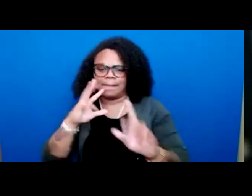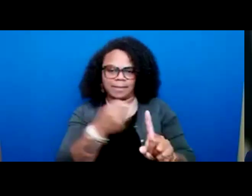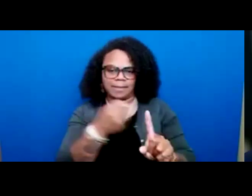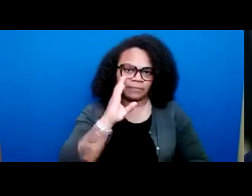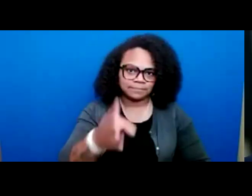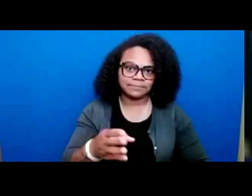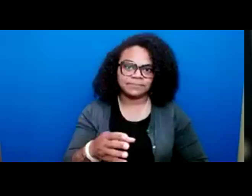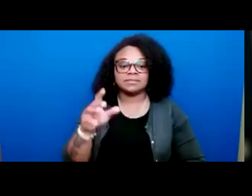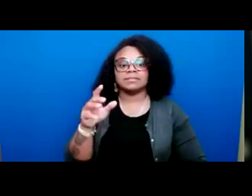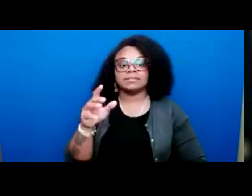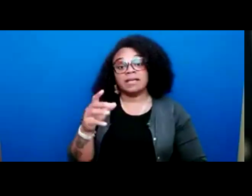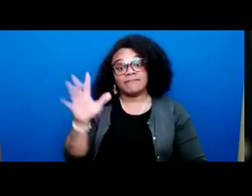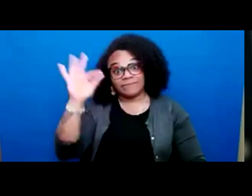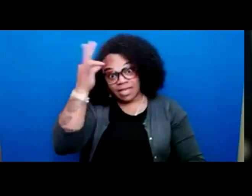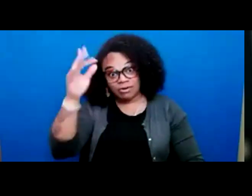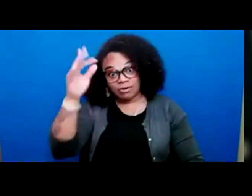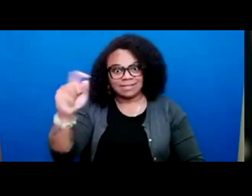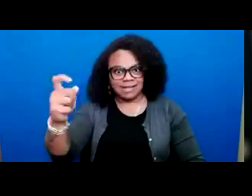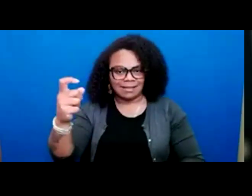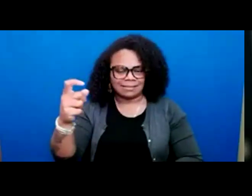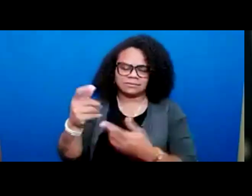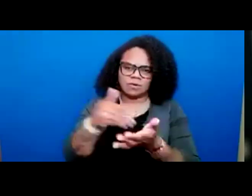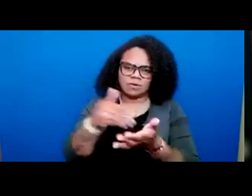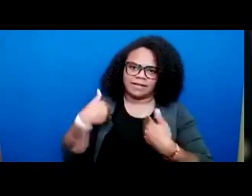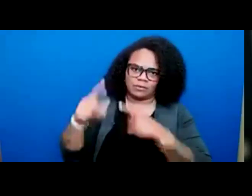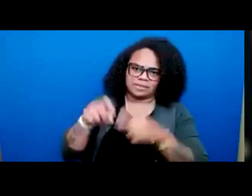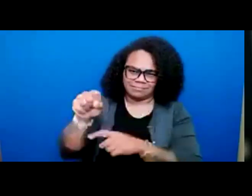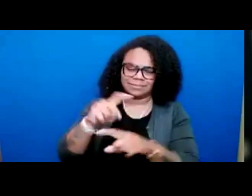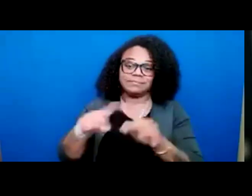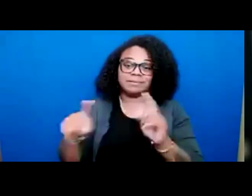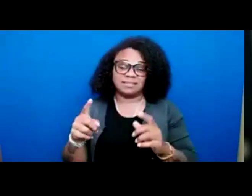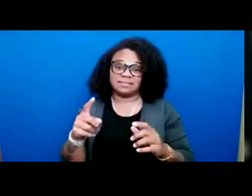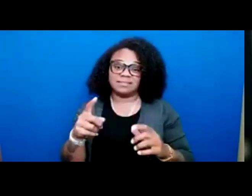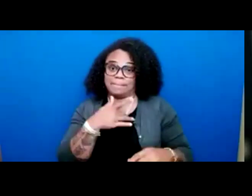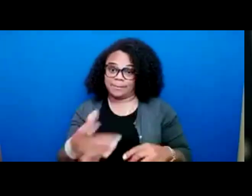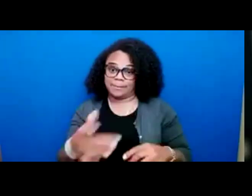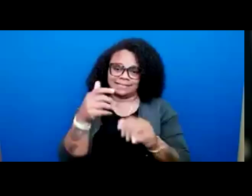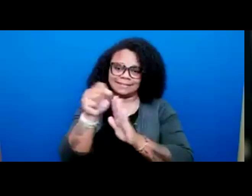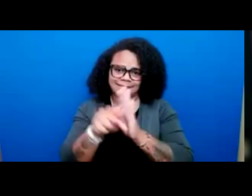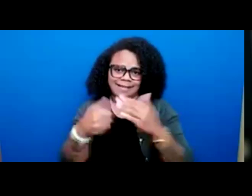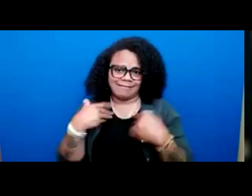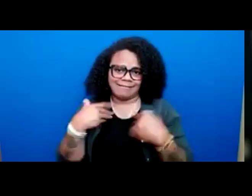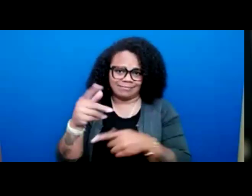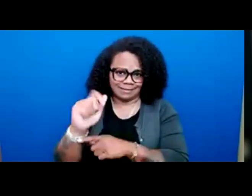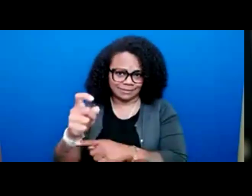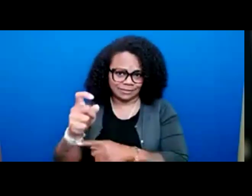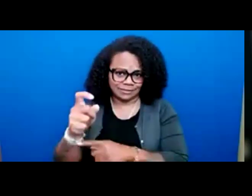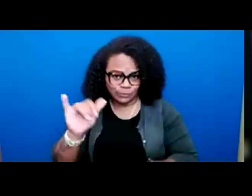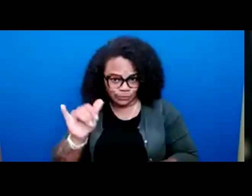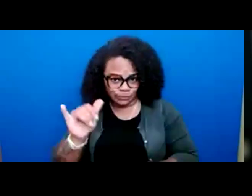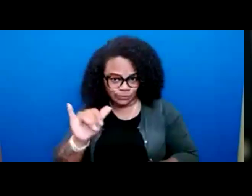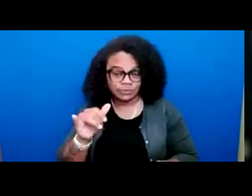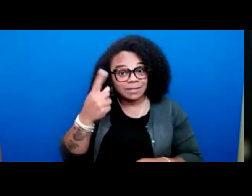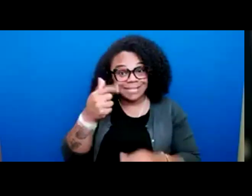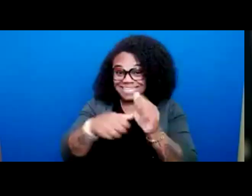often state tax issues. And almost every state is different. So I know we have people from all over that are attending